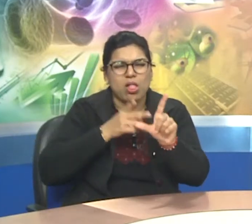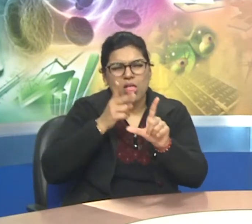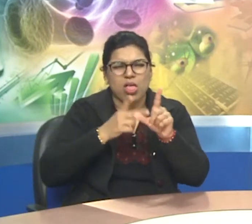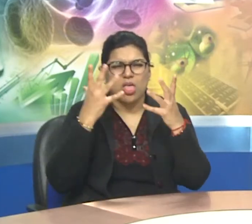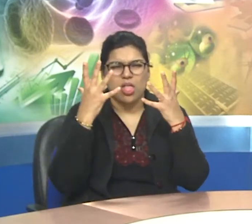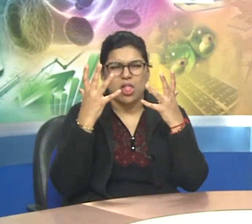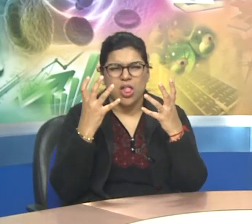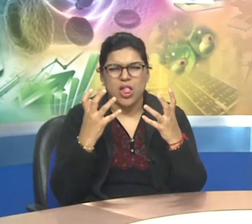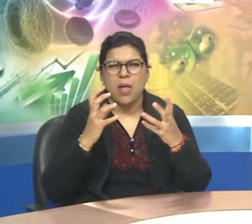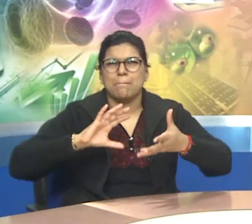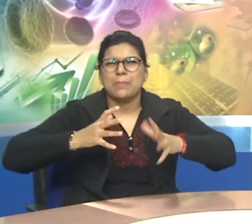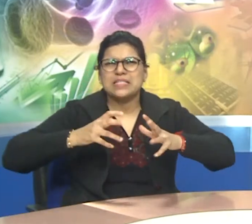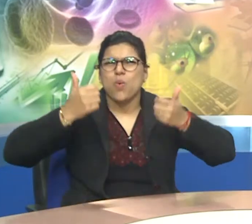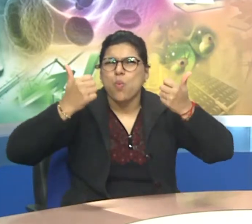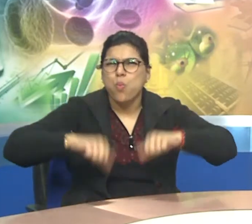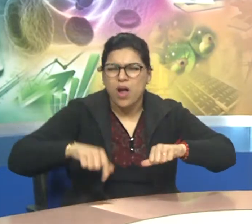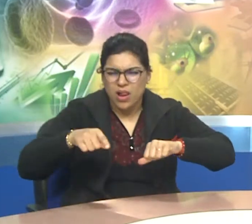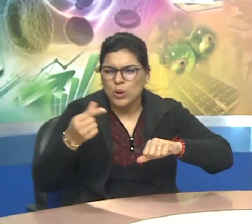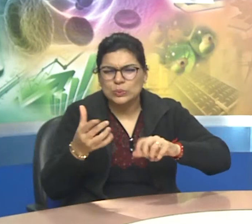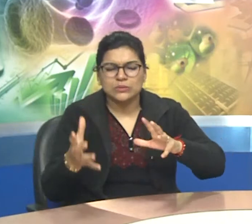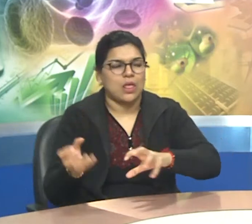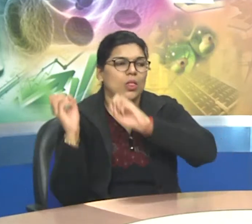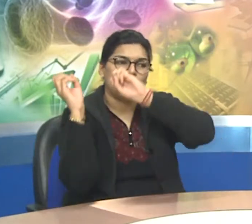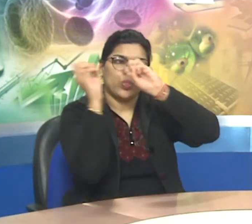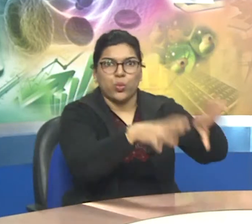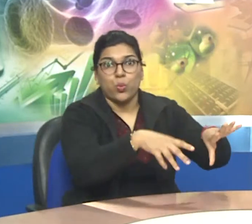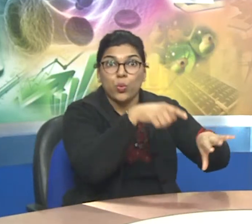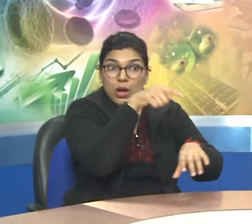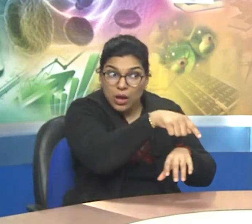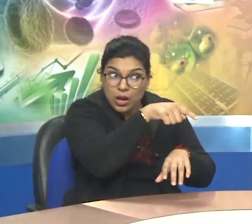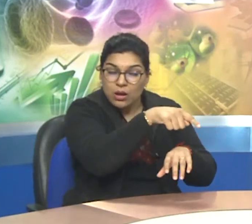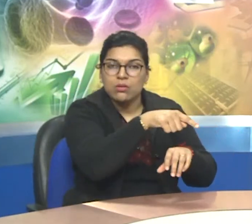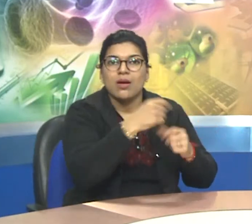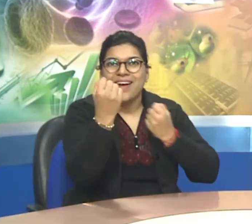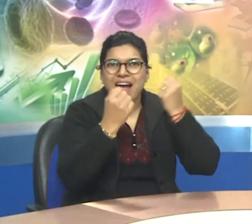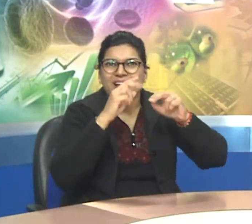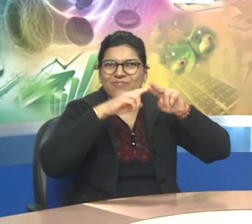recycled into a new steel and some other metals.